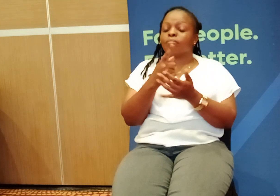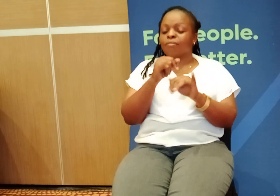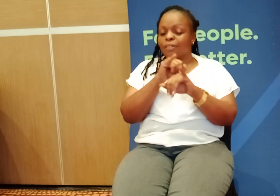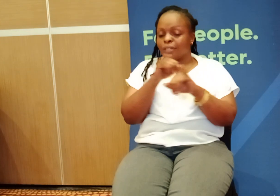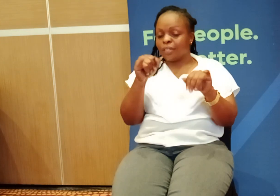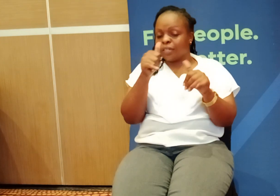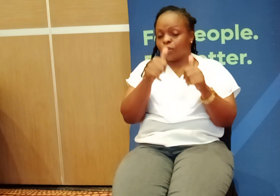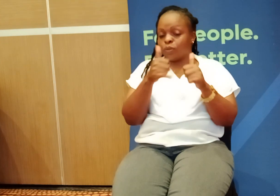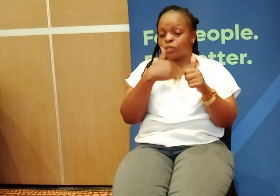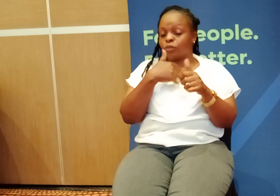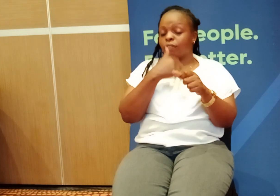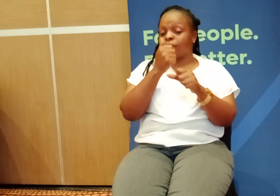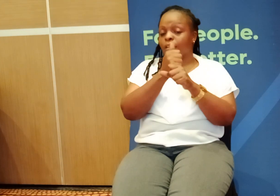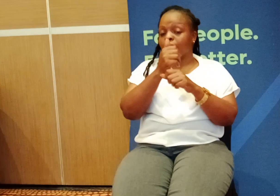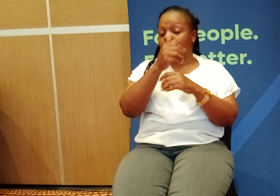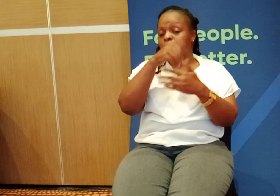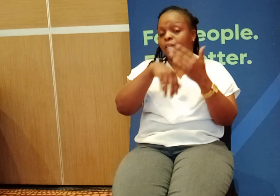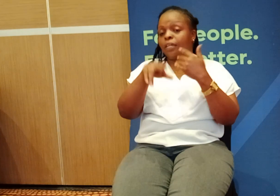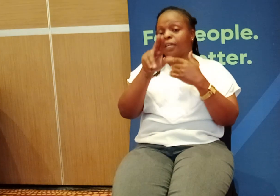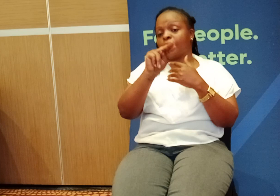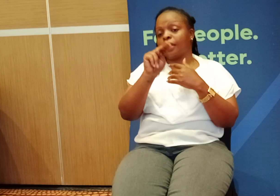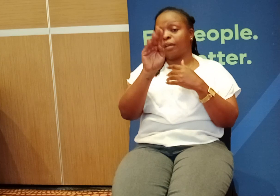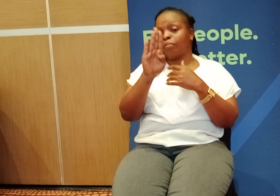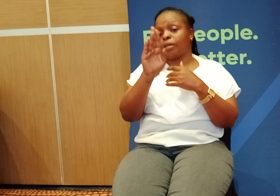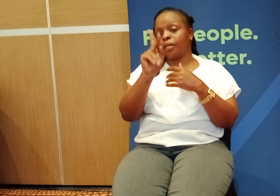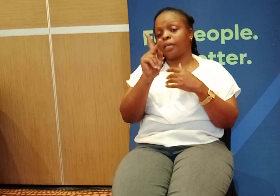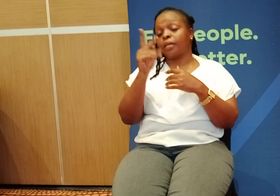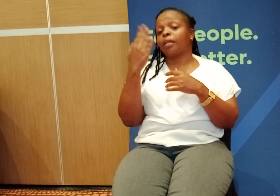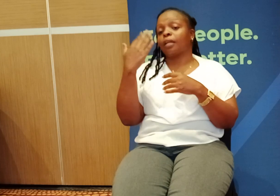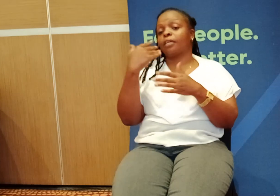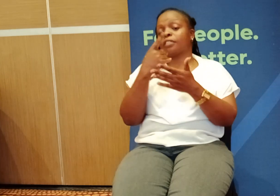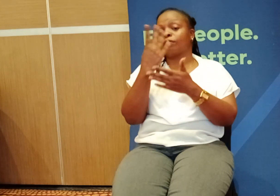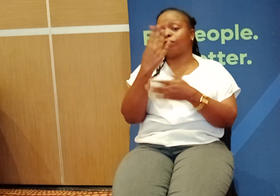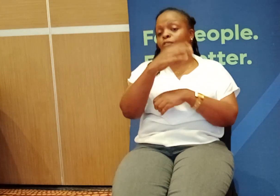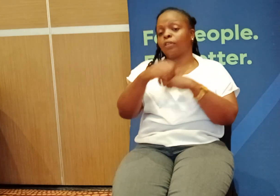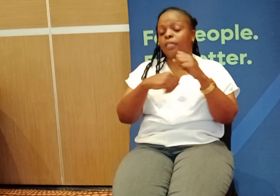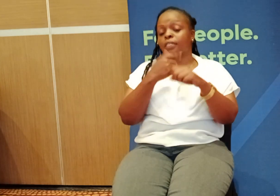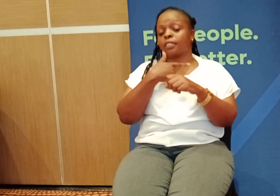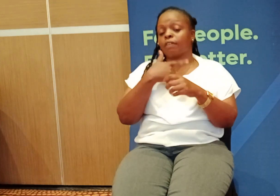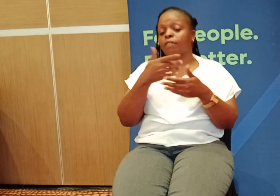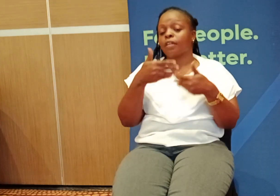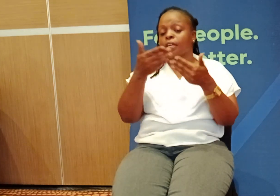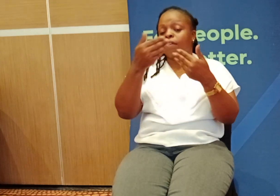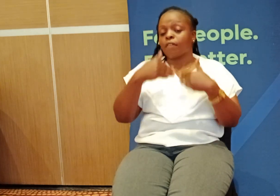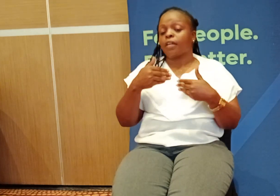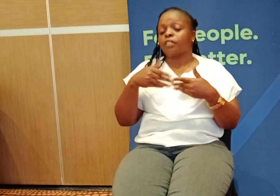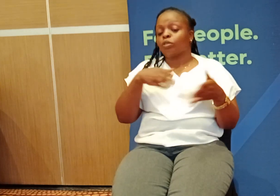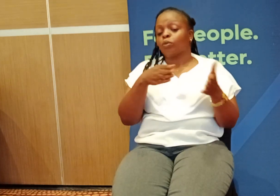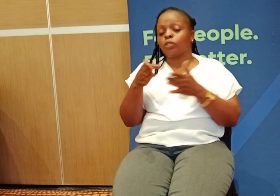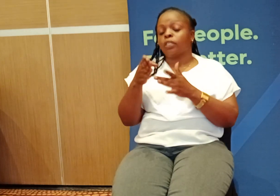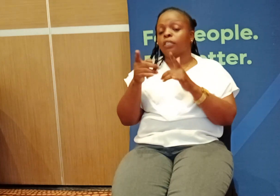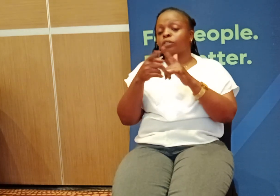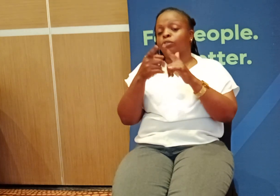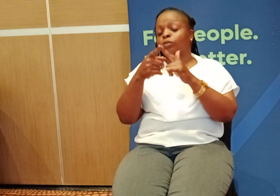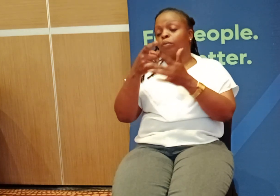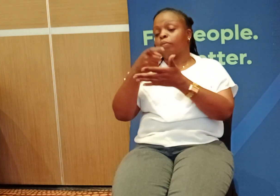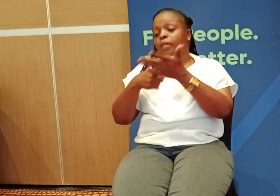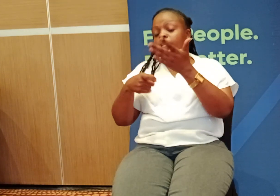NBK for the last 4 years has given us an opportunity to price NBK at